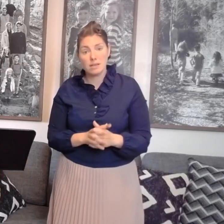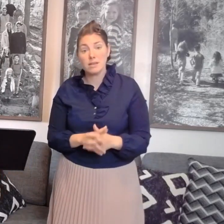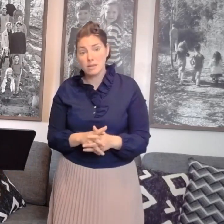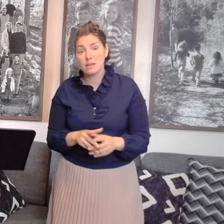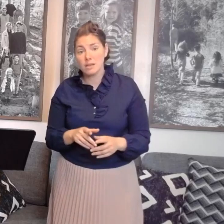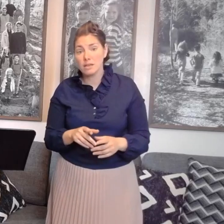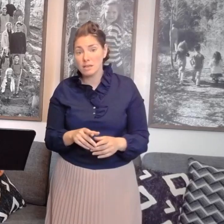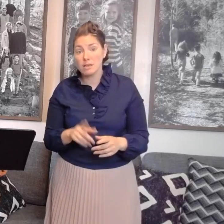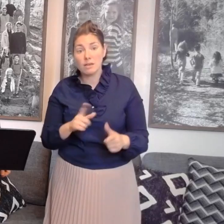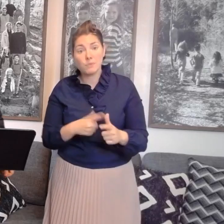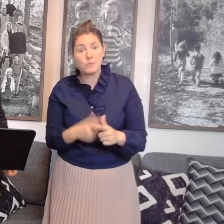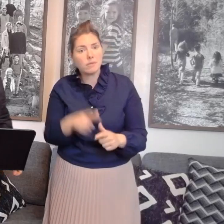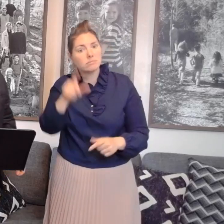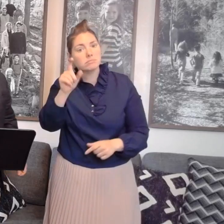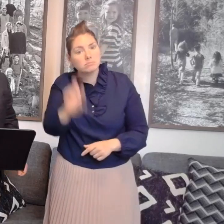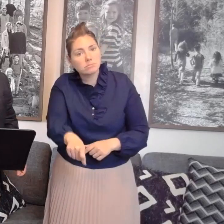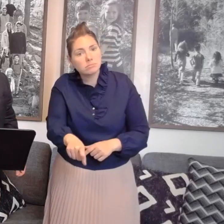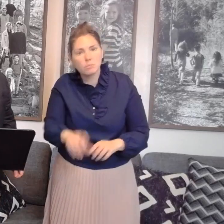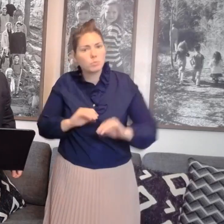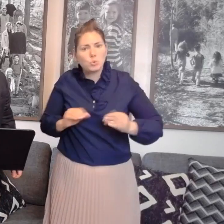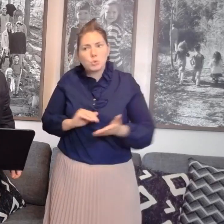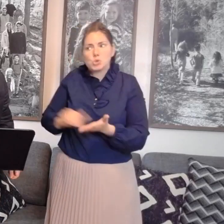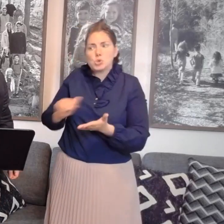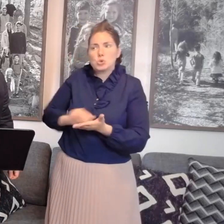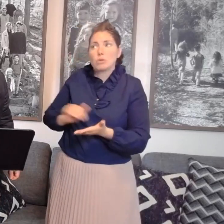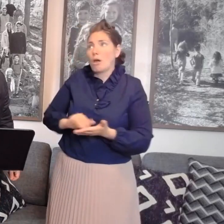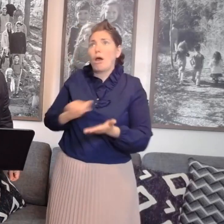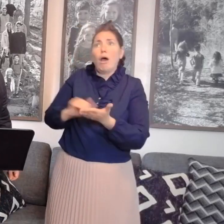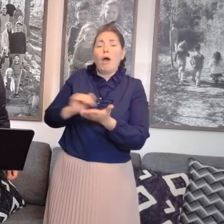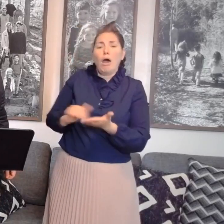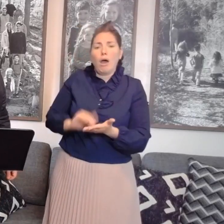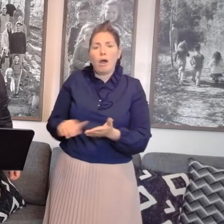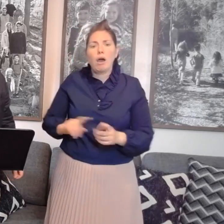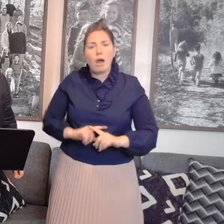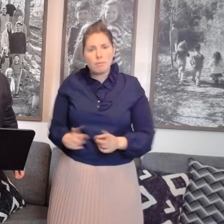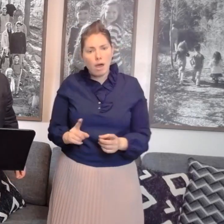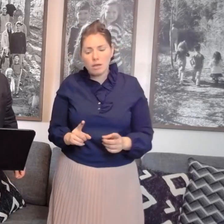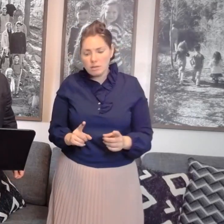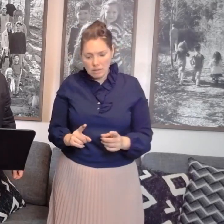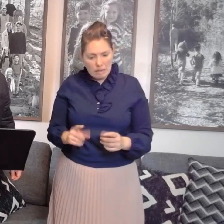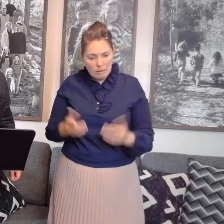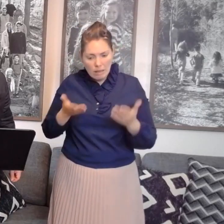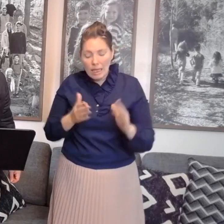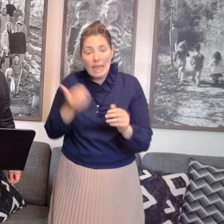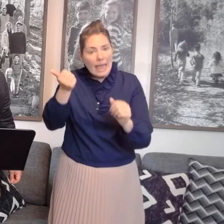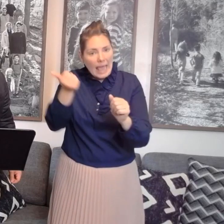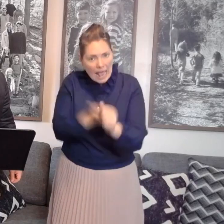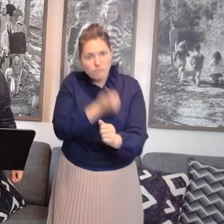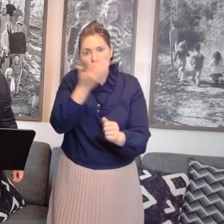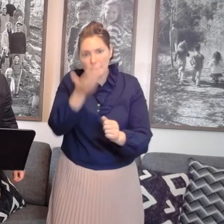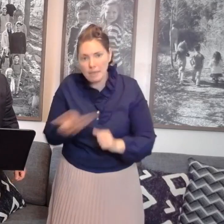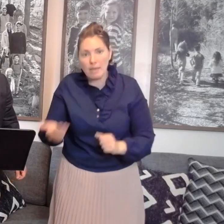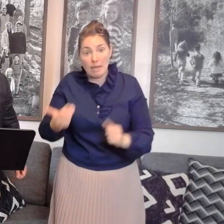You are without excuse. Let everything that hath breath praise the